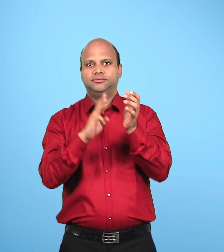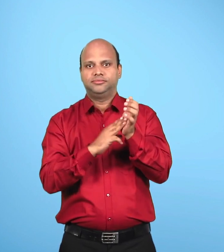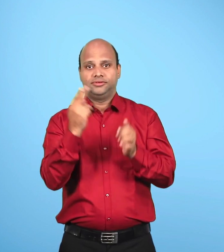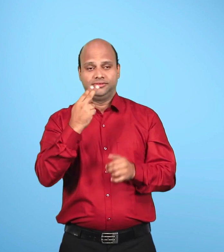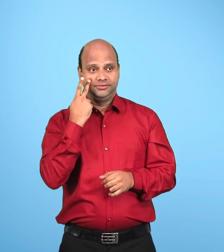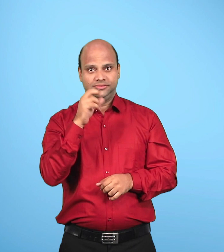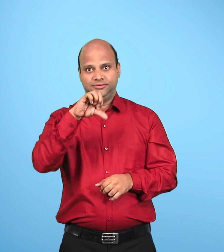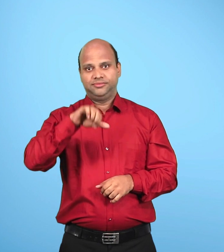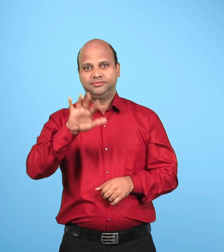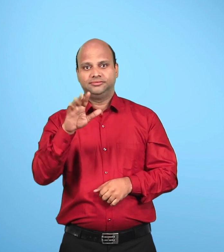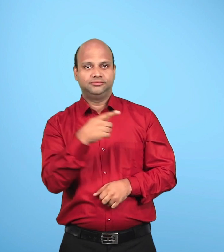Figure 9.5.